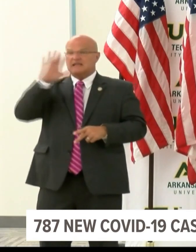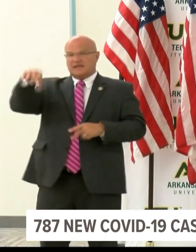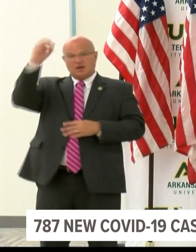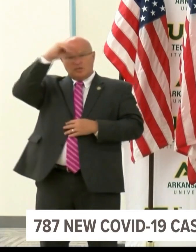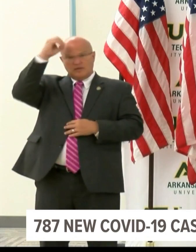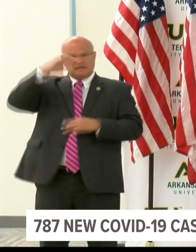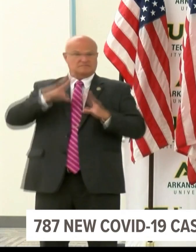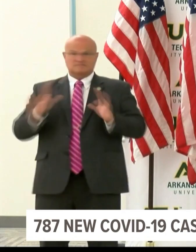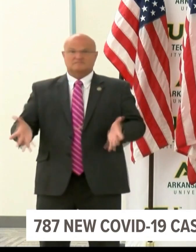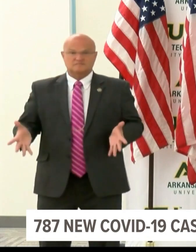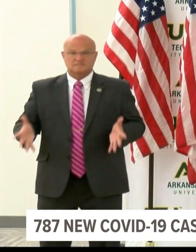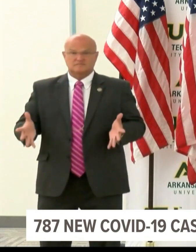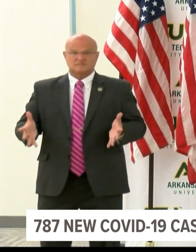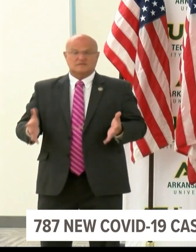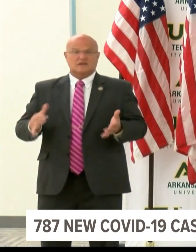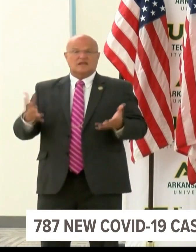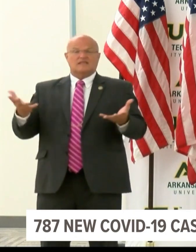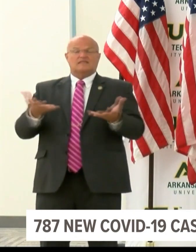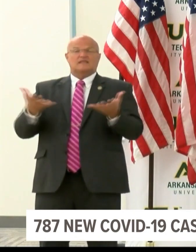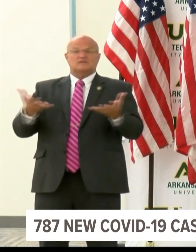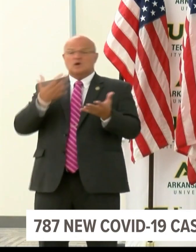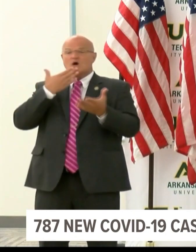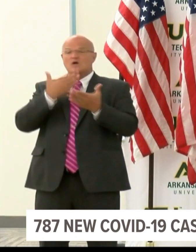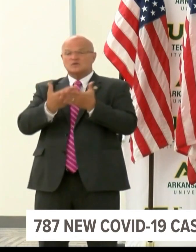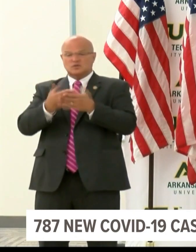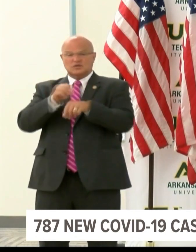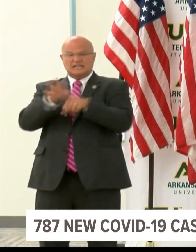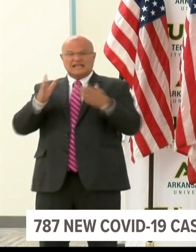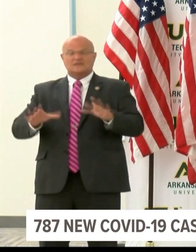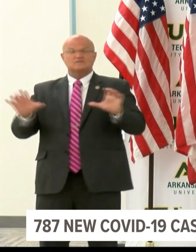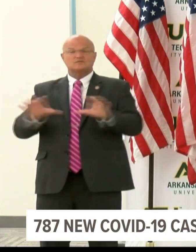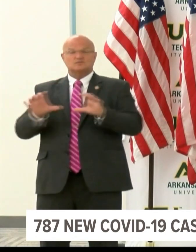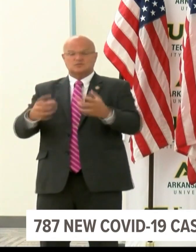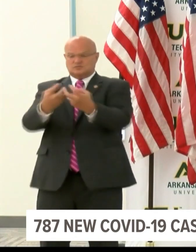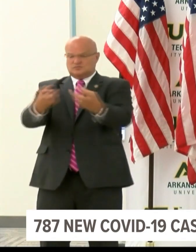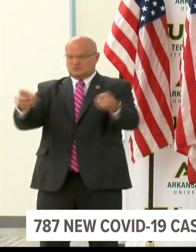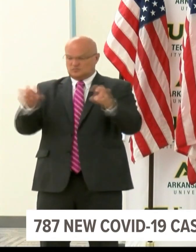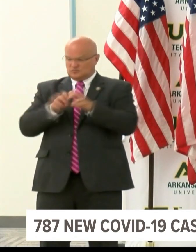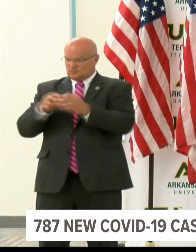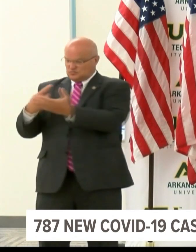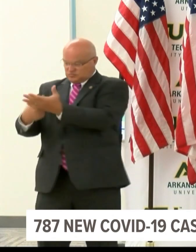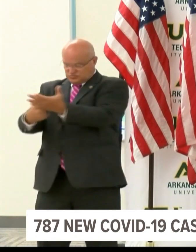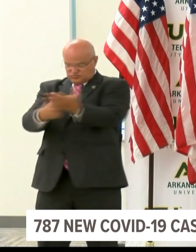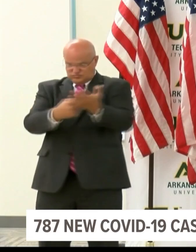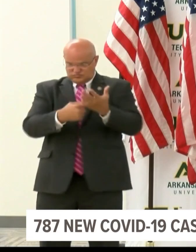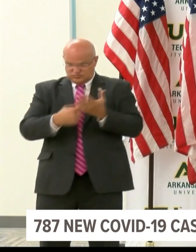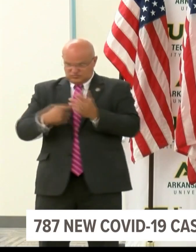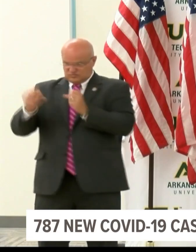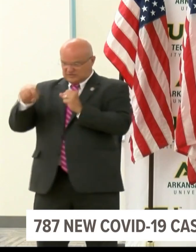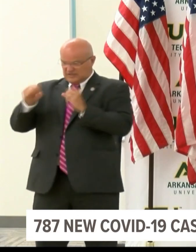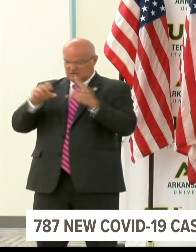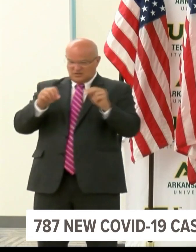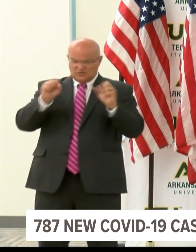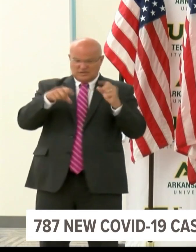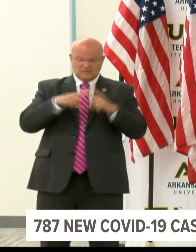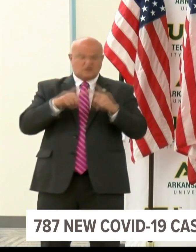opinion. That's what good counselors do, and that's what we've received. In terms of the future,